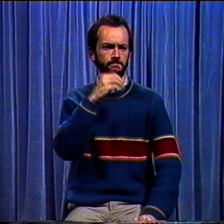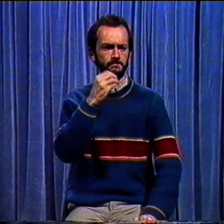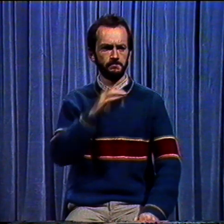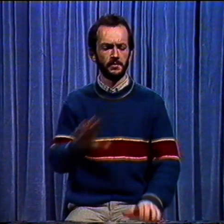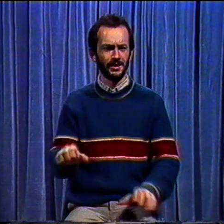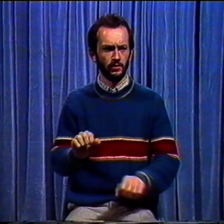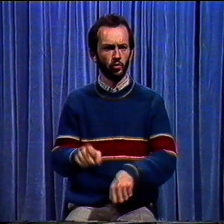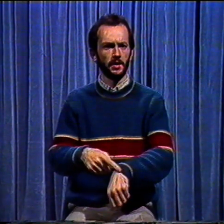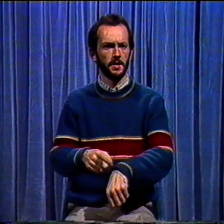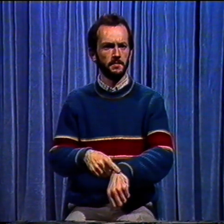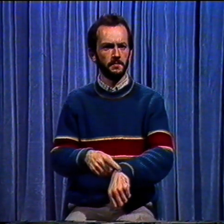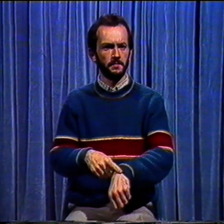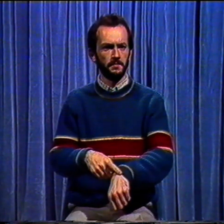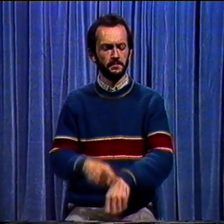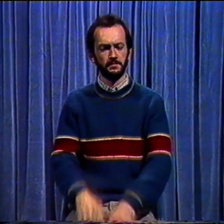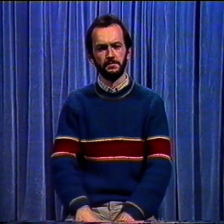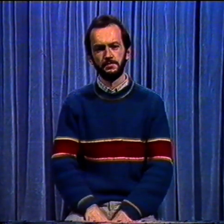team. It'll be okay. Just take your time.